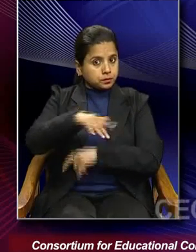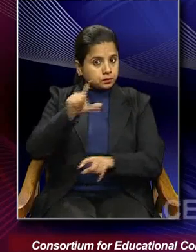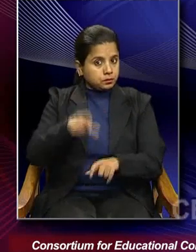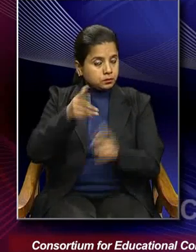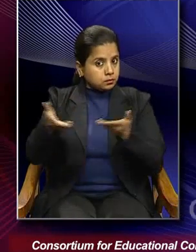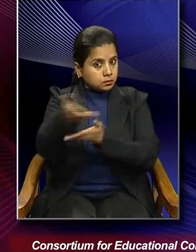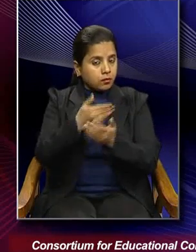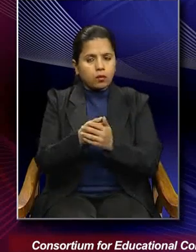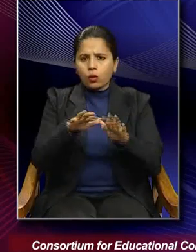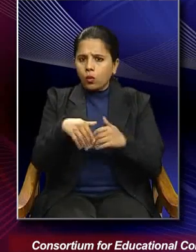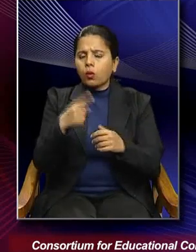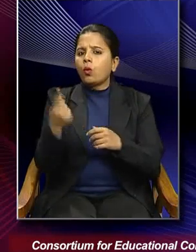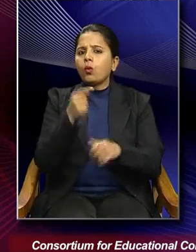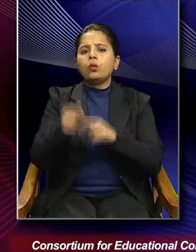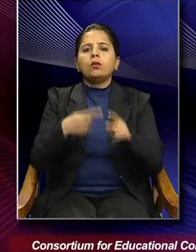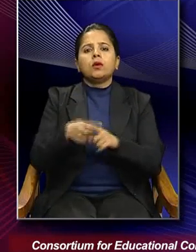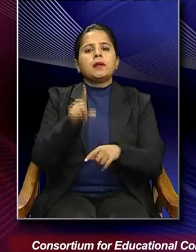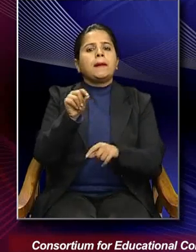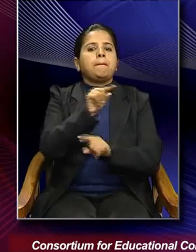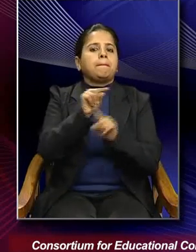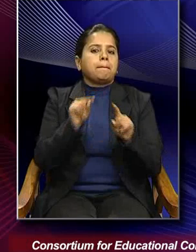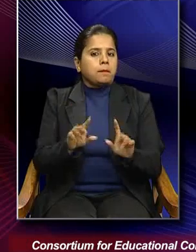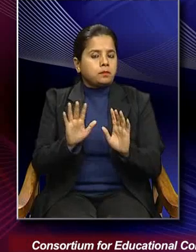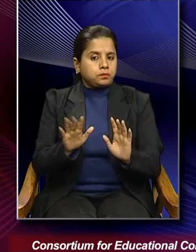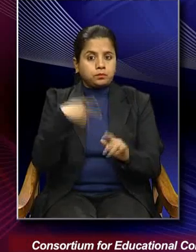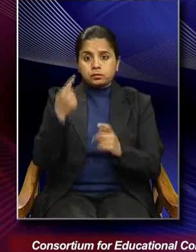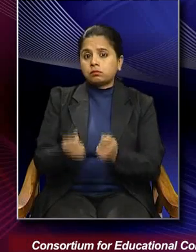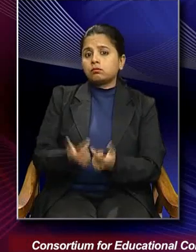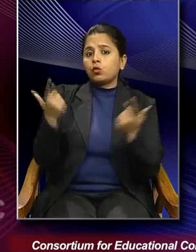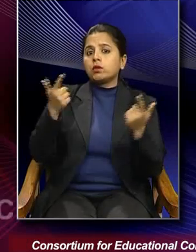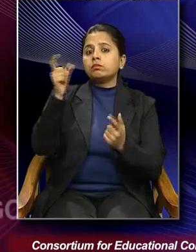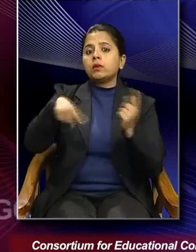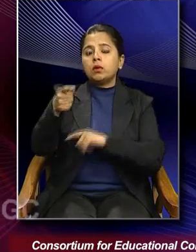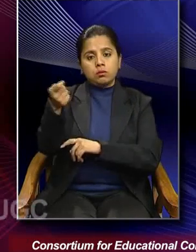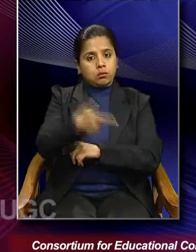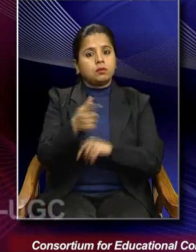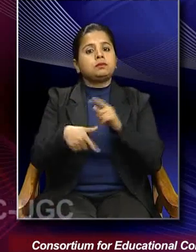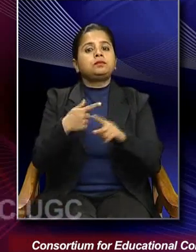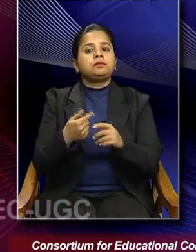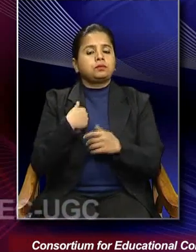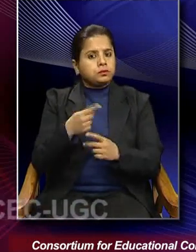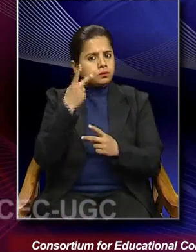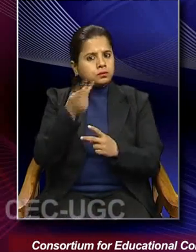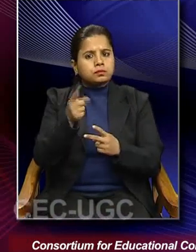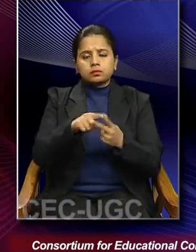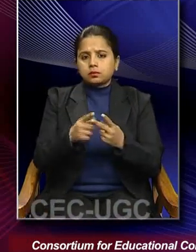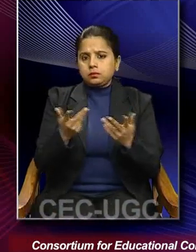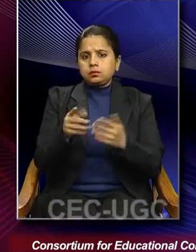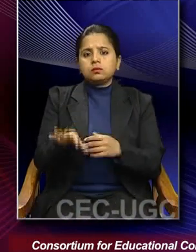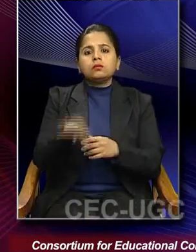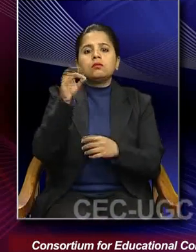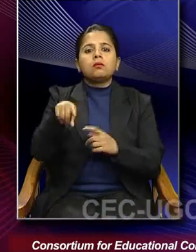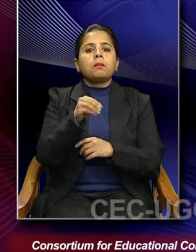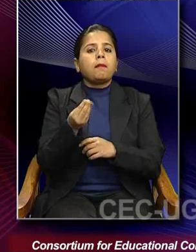or you just tax the 10% wealthiest population. Let us see which option would be